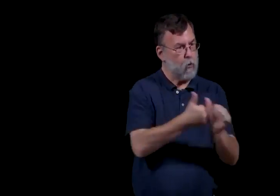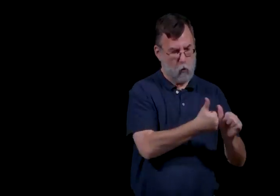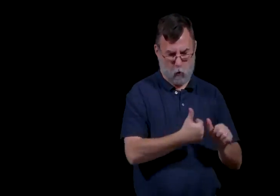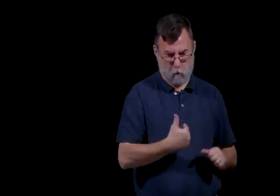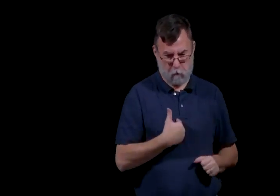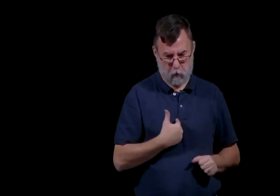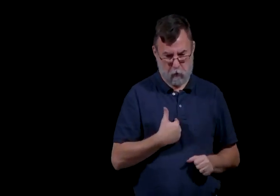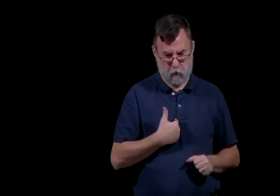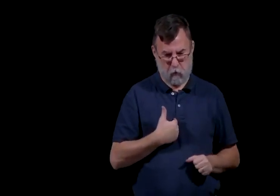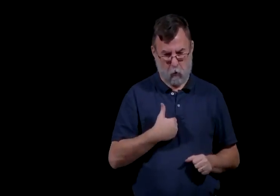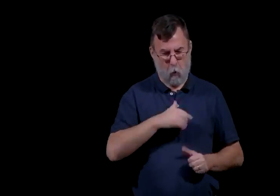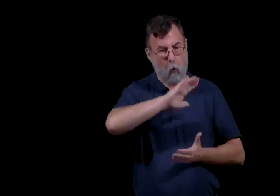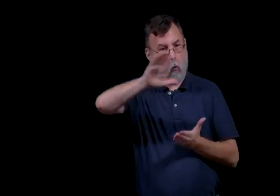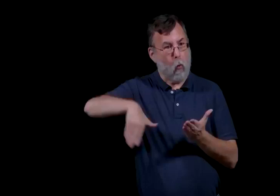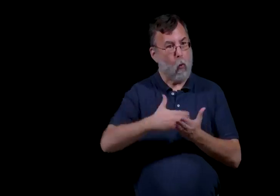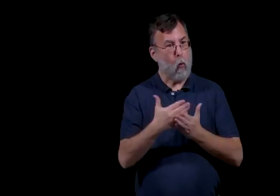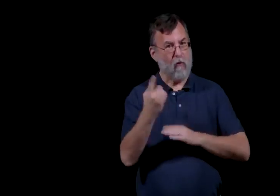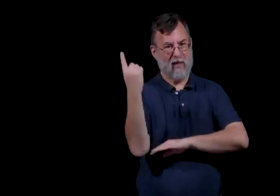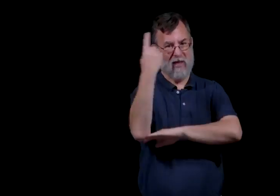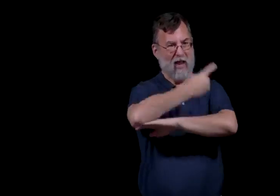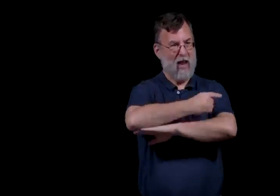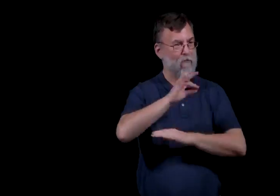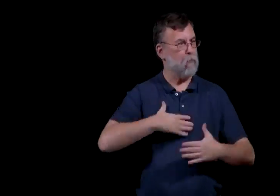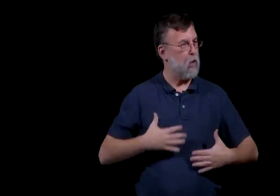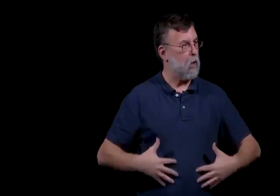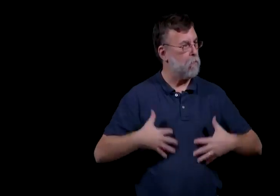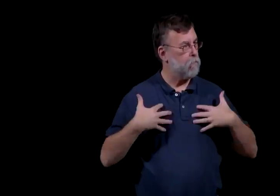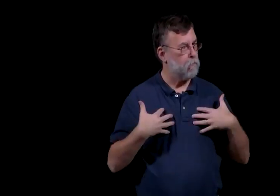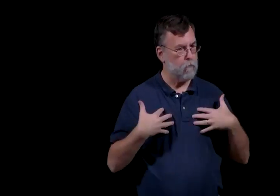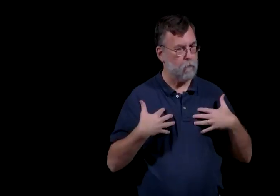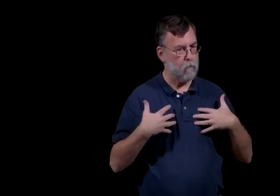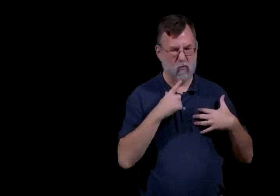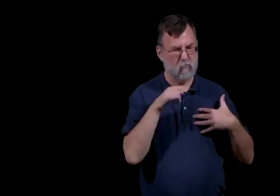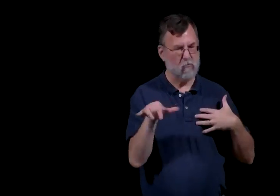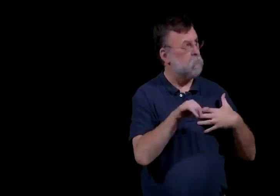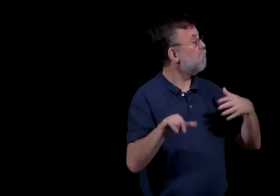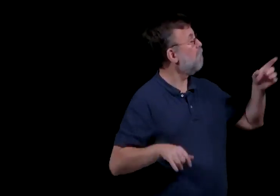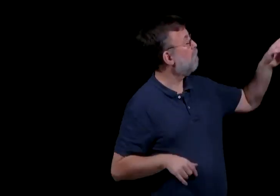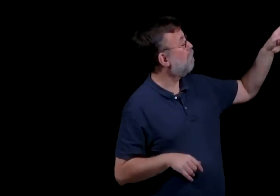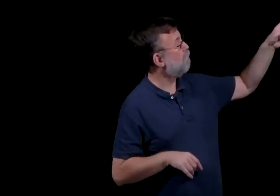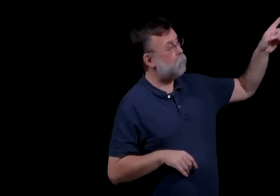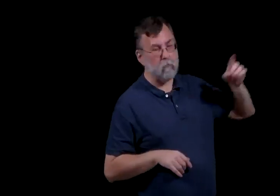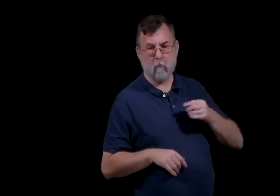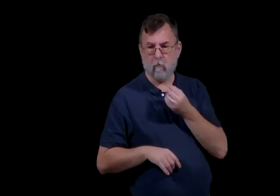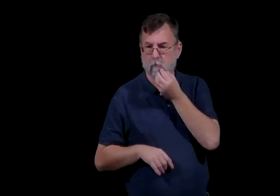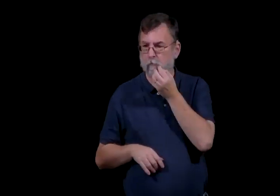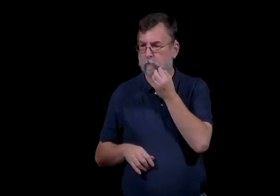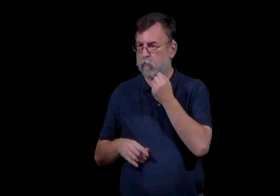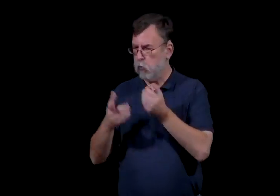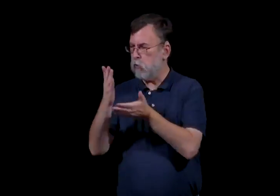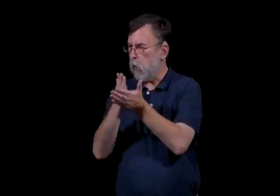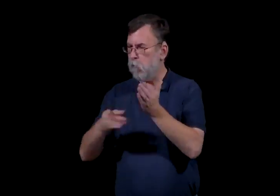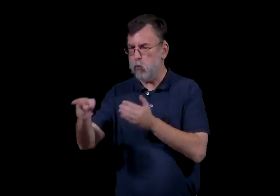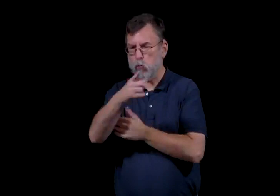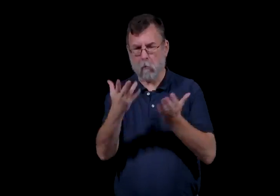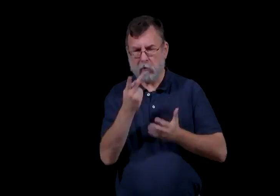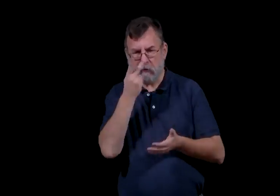and mercy will follow me all the days of my life. And it means the same. It's another